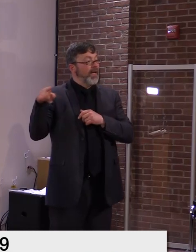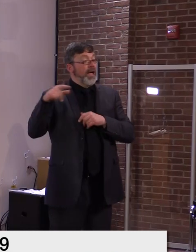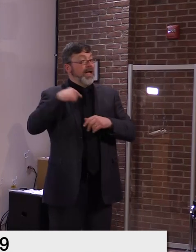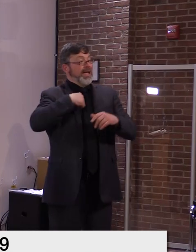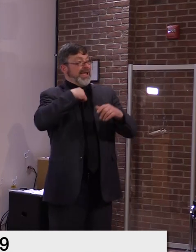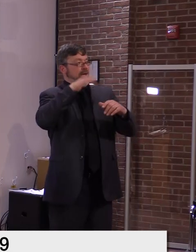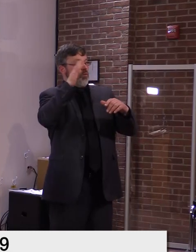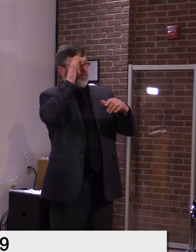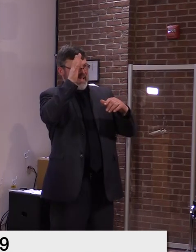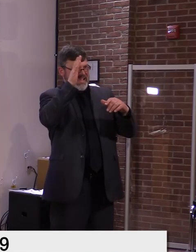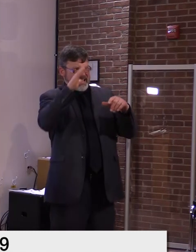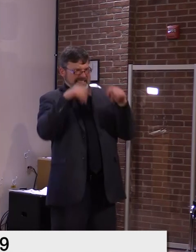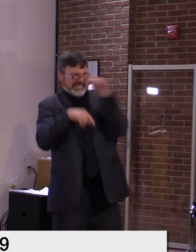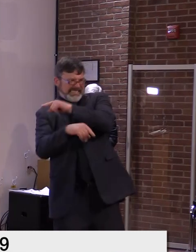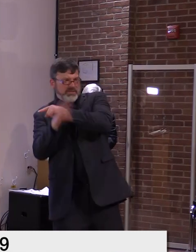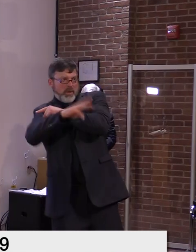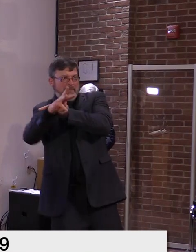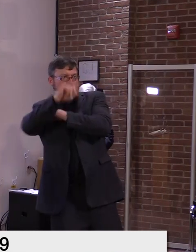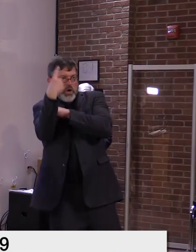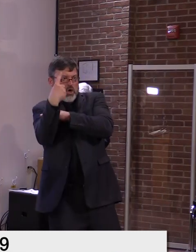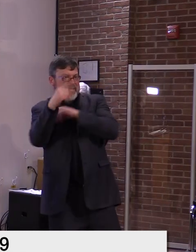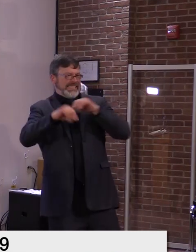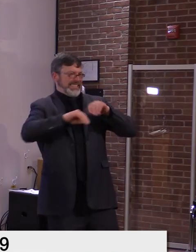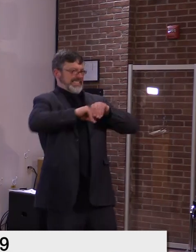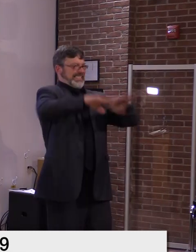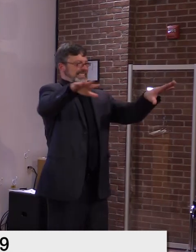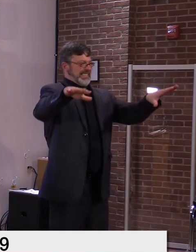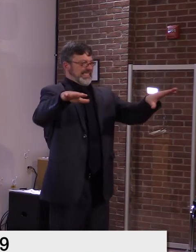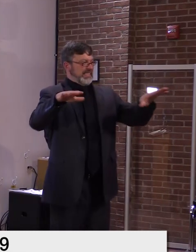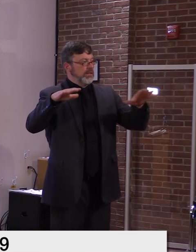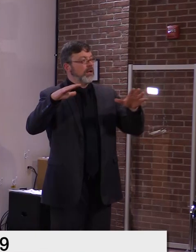As I said, it's targeted primarily for